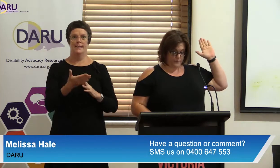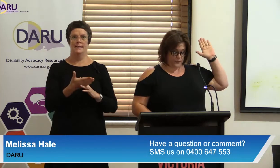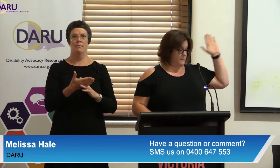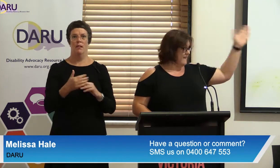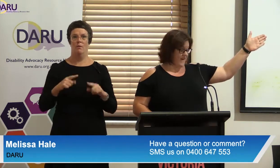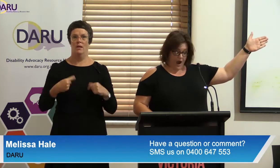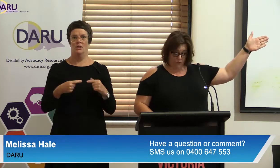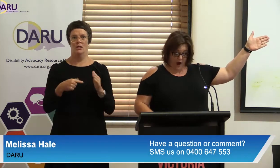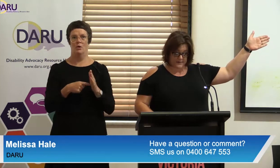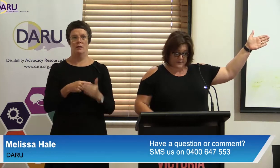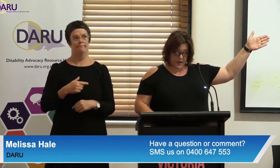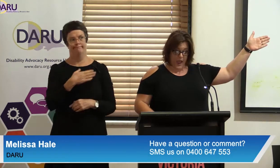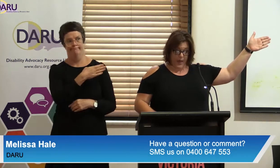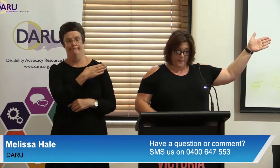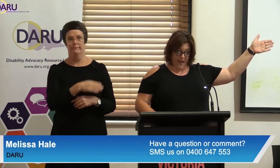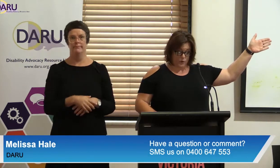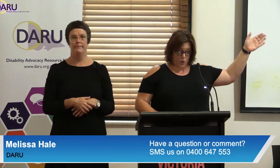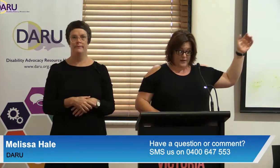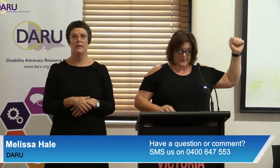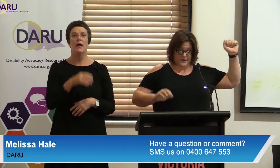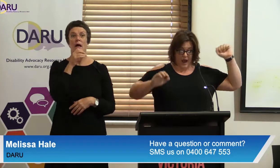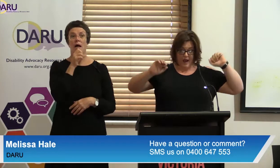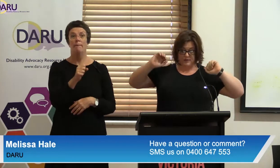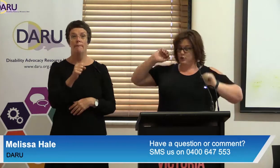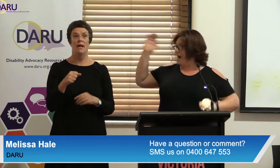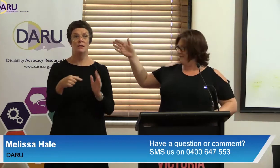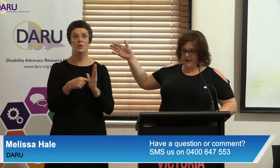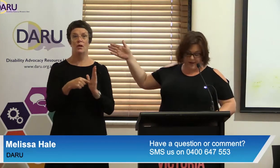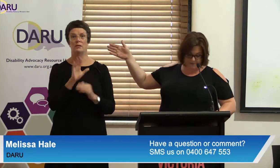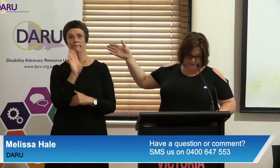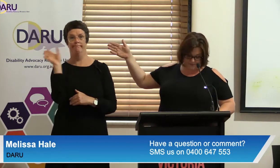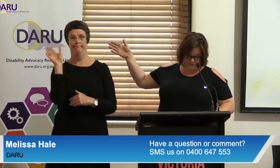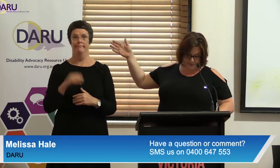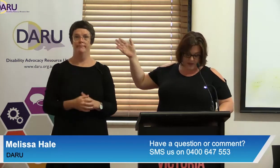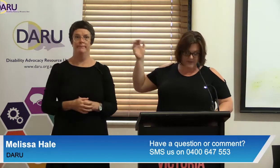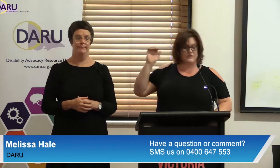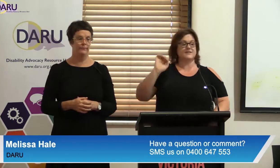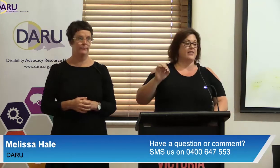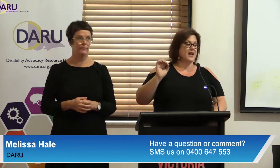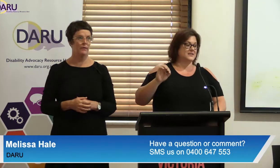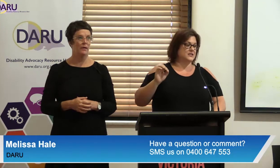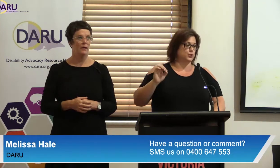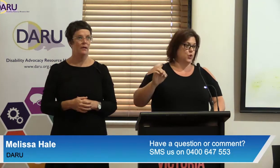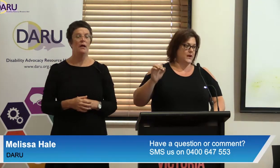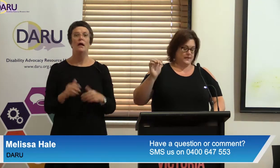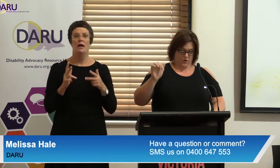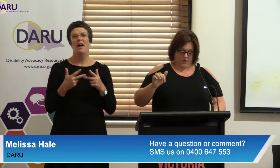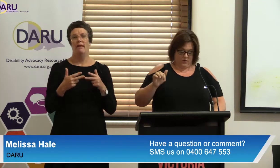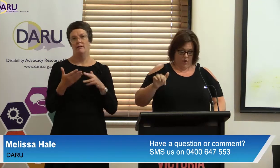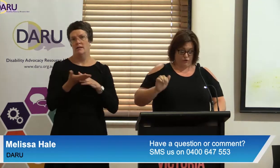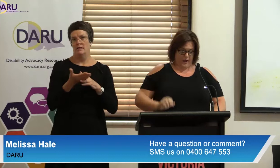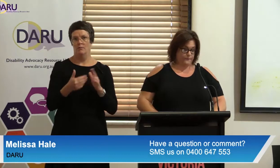room to my far right, and the male toilets are to my far left. There is another accessible